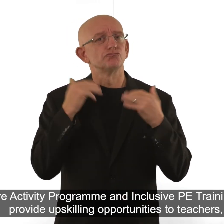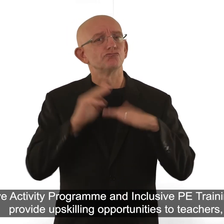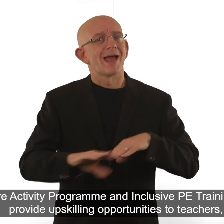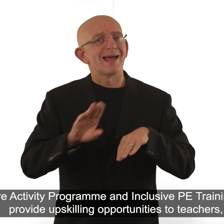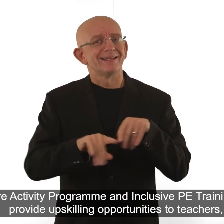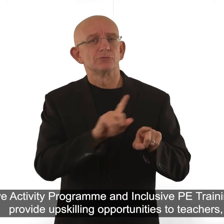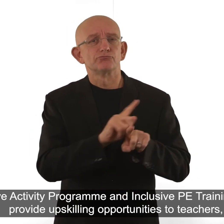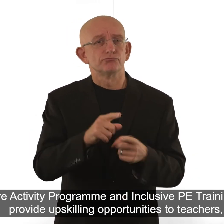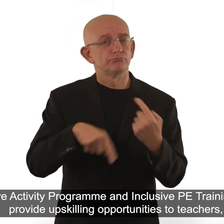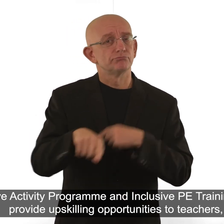to teachers,